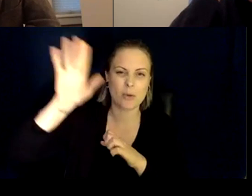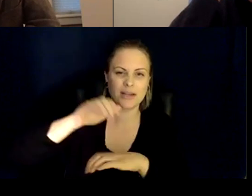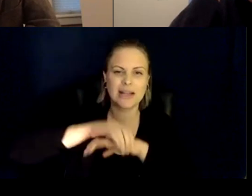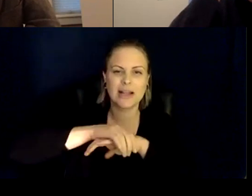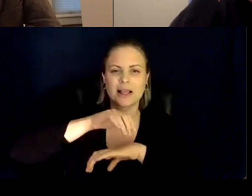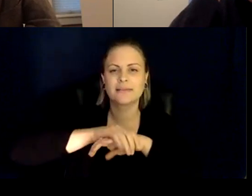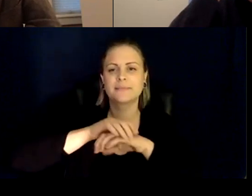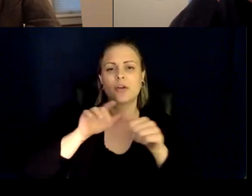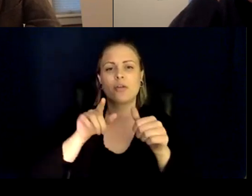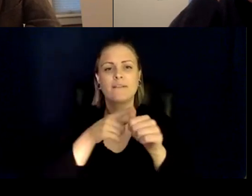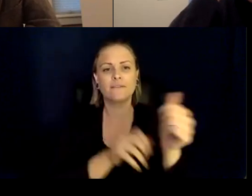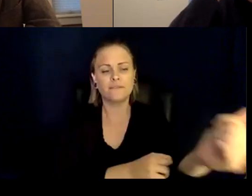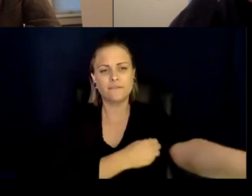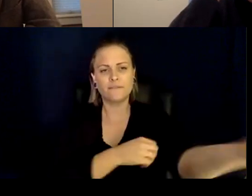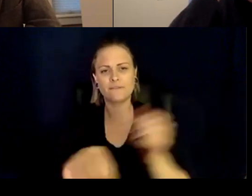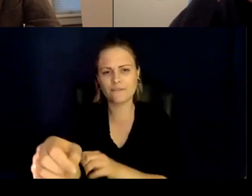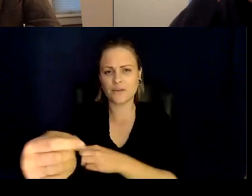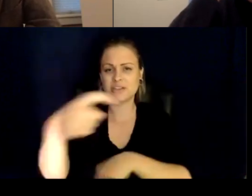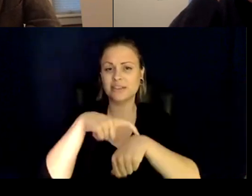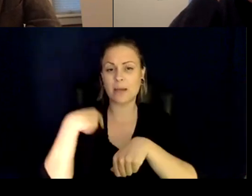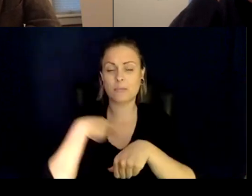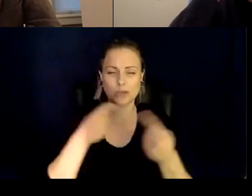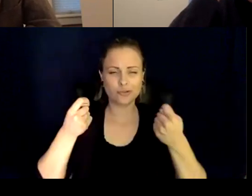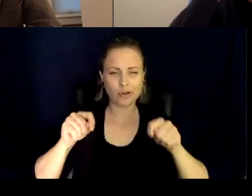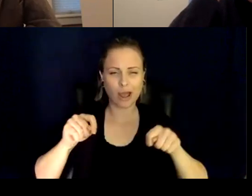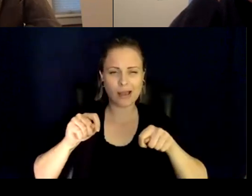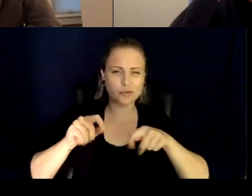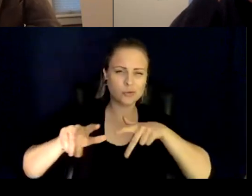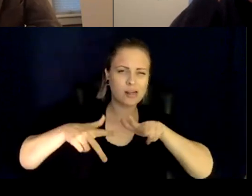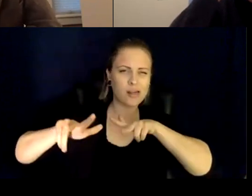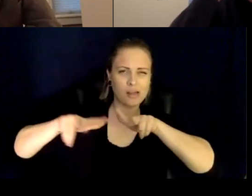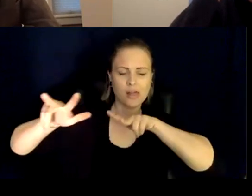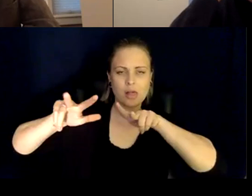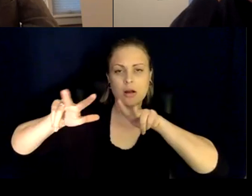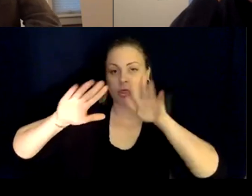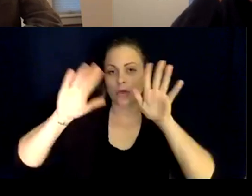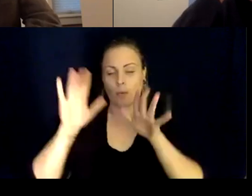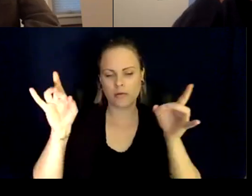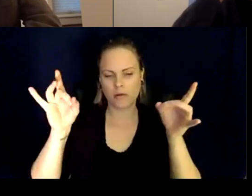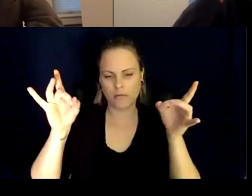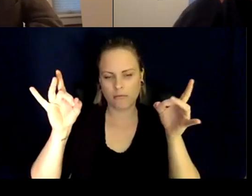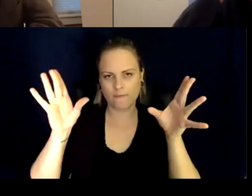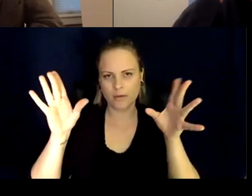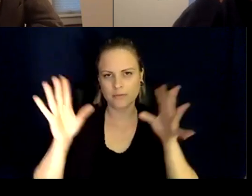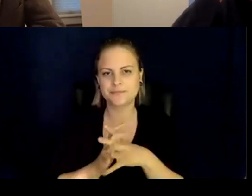time we tried to climb it, the weather was atrocious.